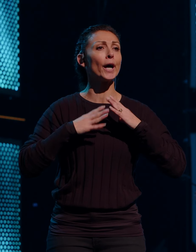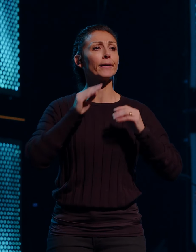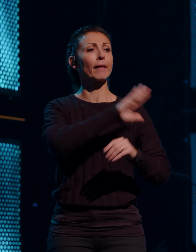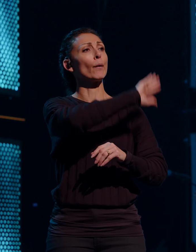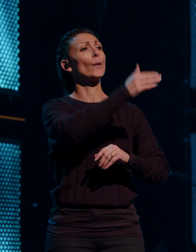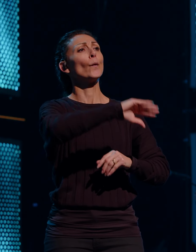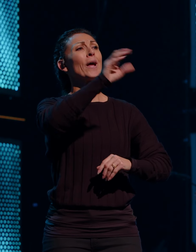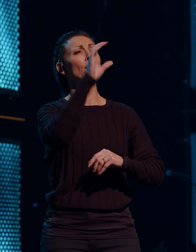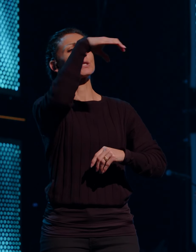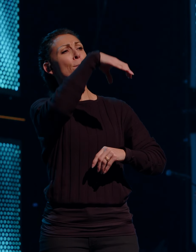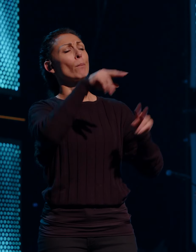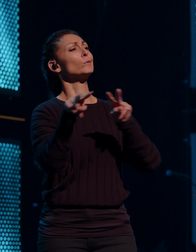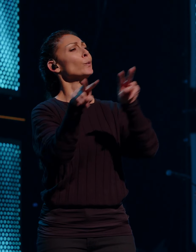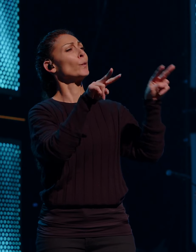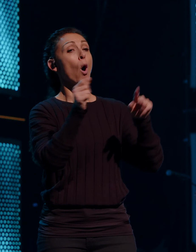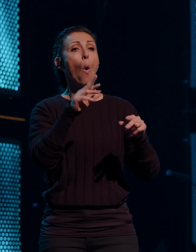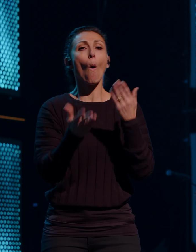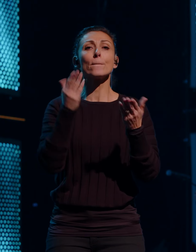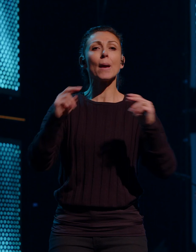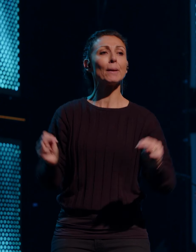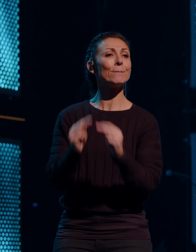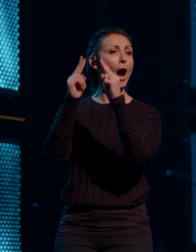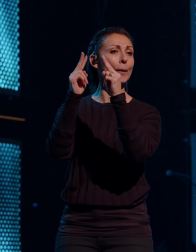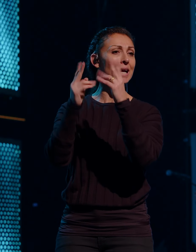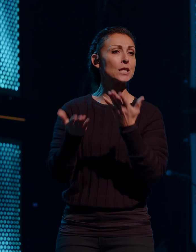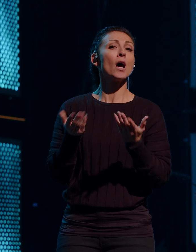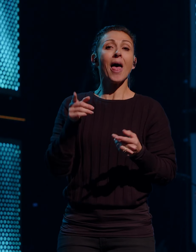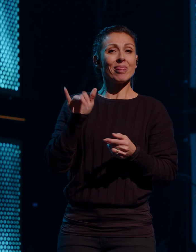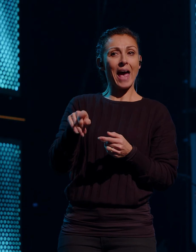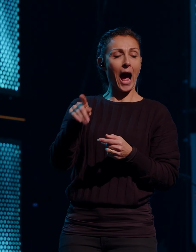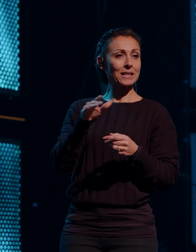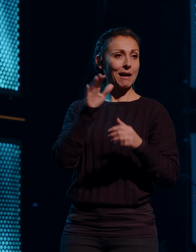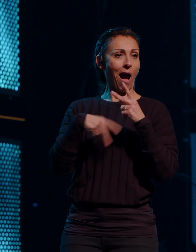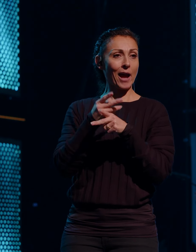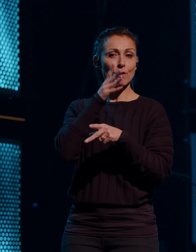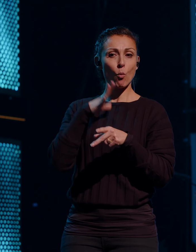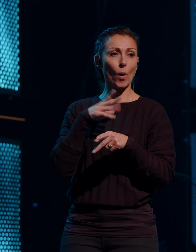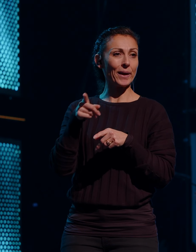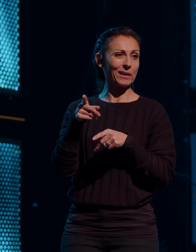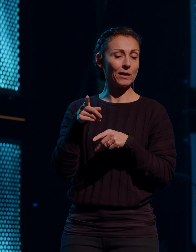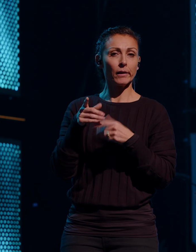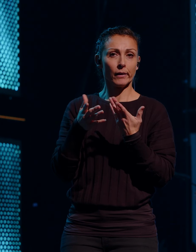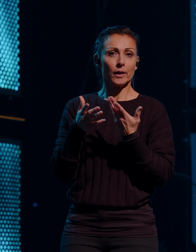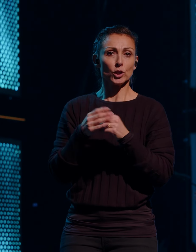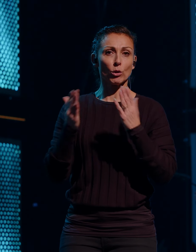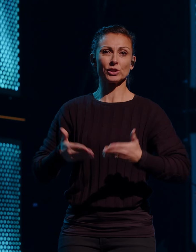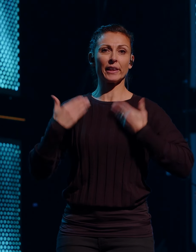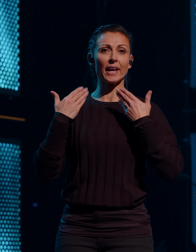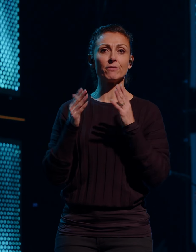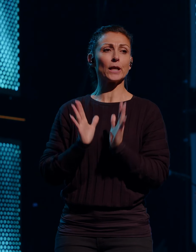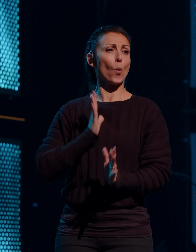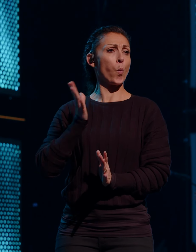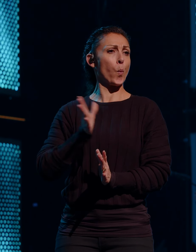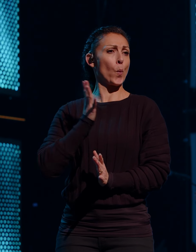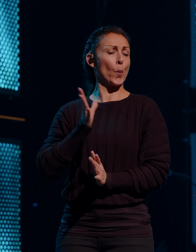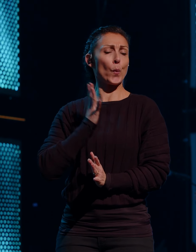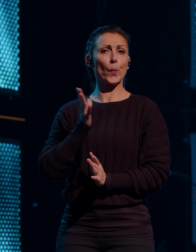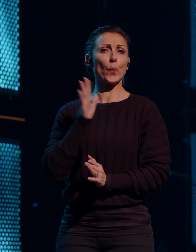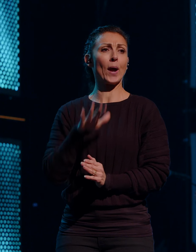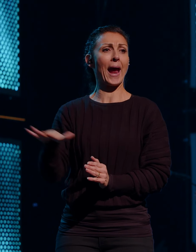her game. She is in control of her life. We're also told that she fears God.